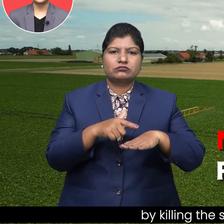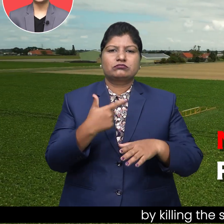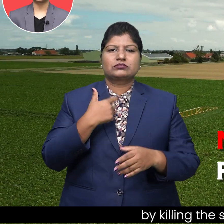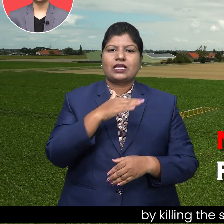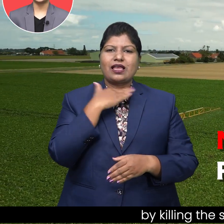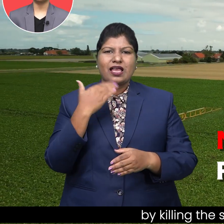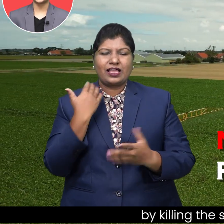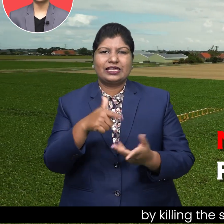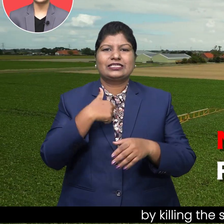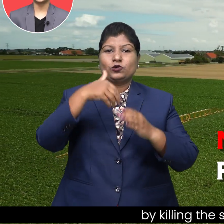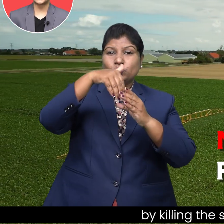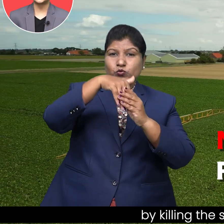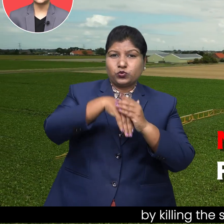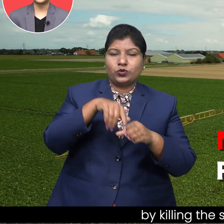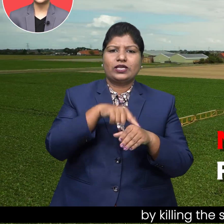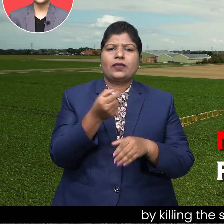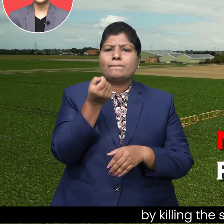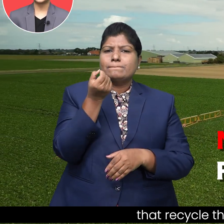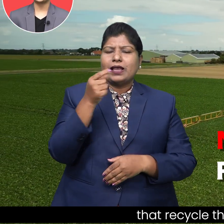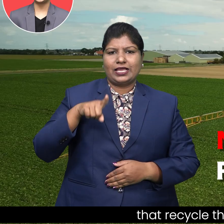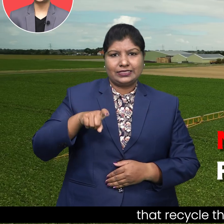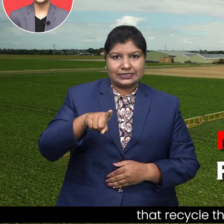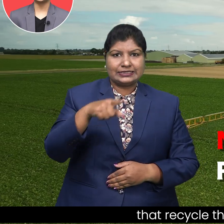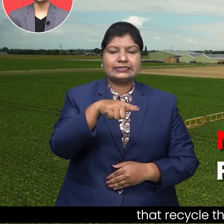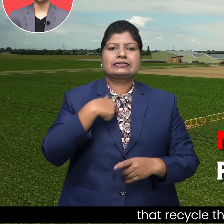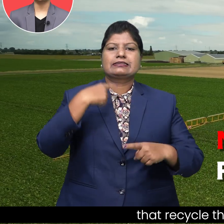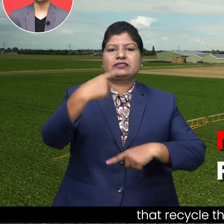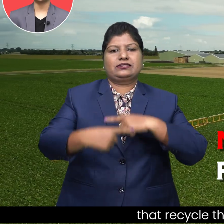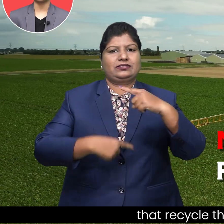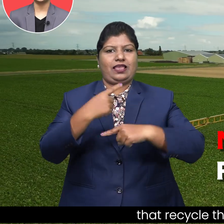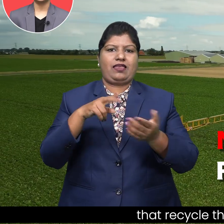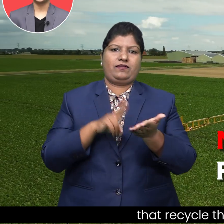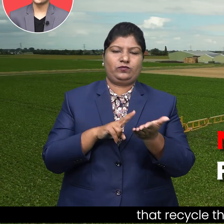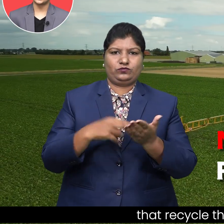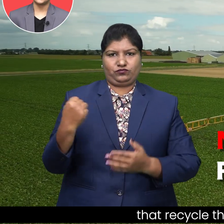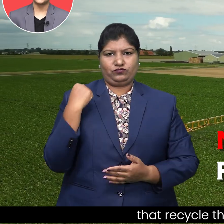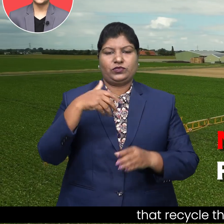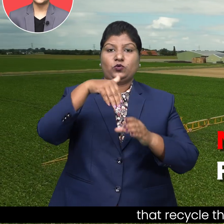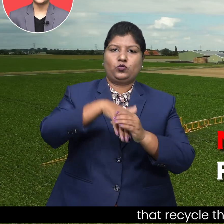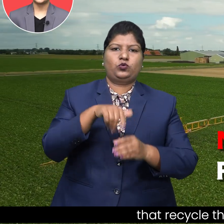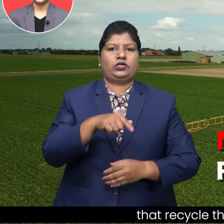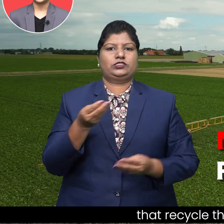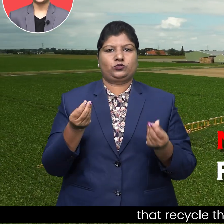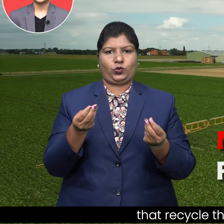killing the soil microorganisms that recycle the nutrients of the soil.